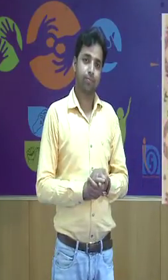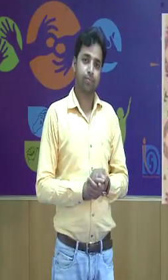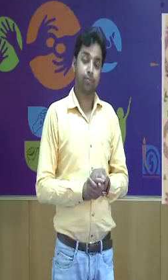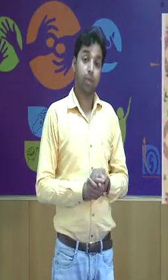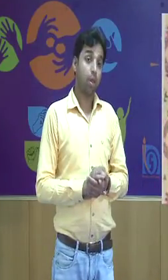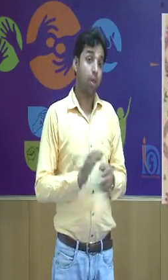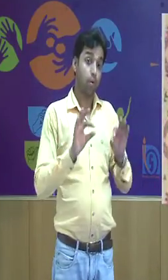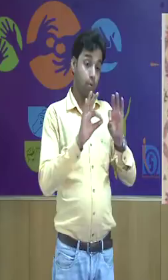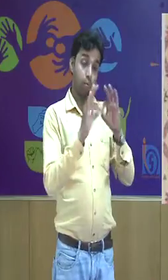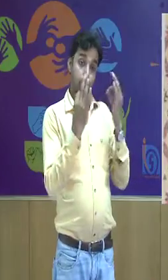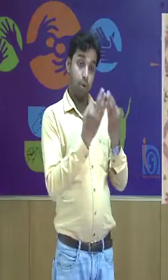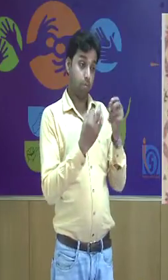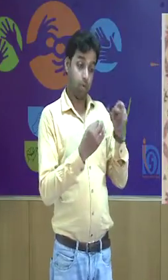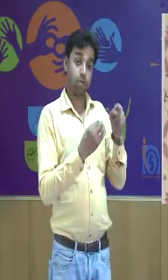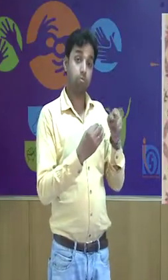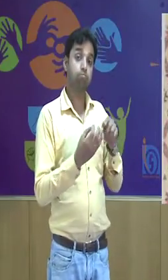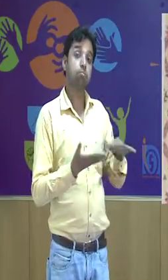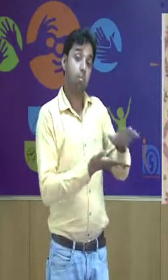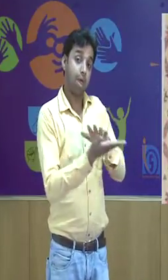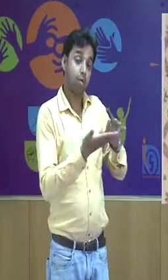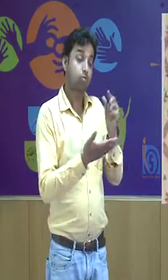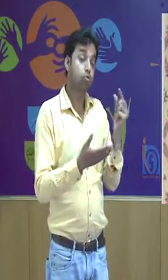family is the basic unit of society.